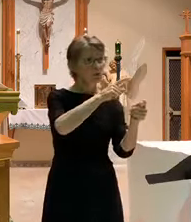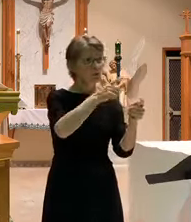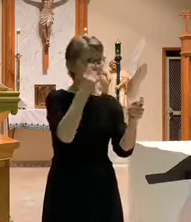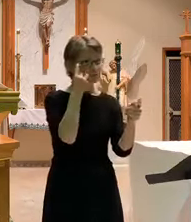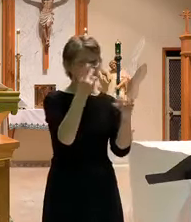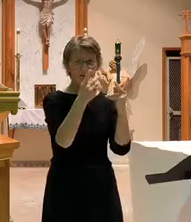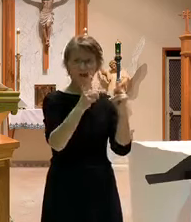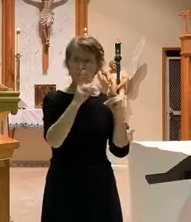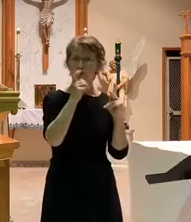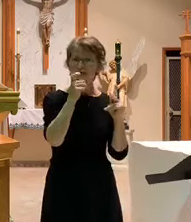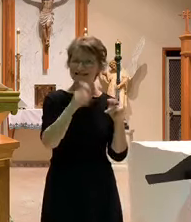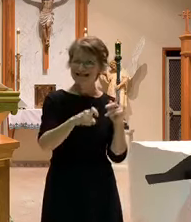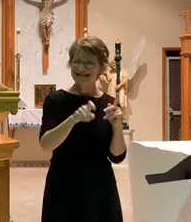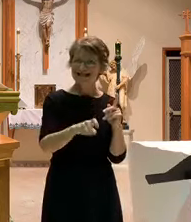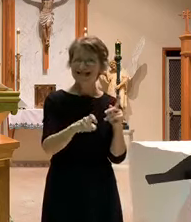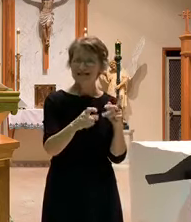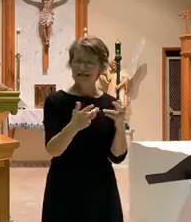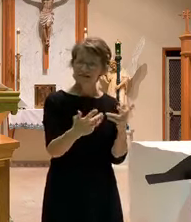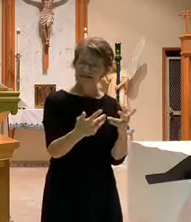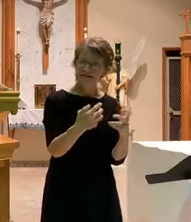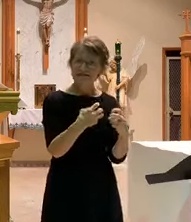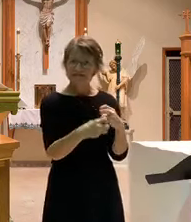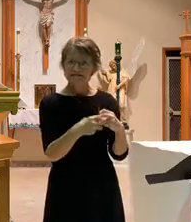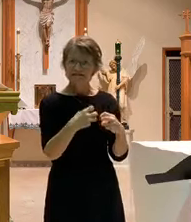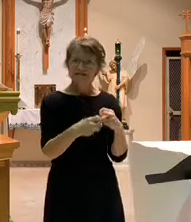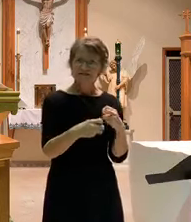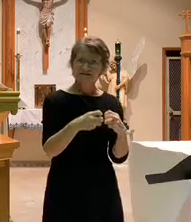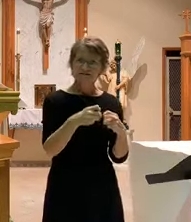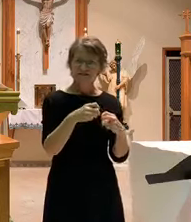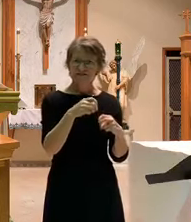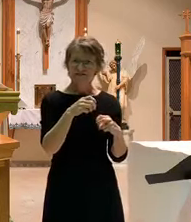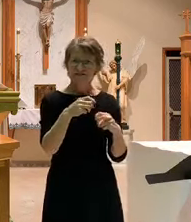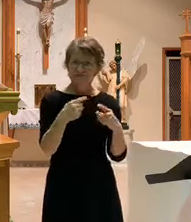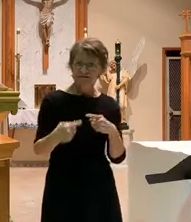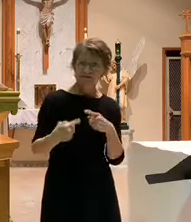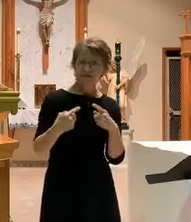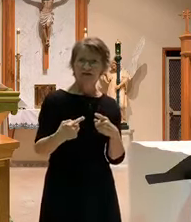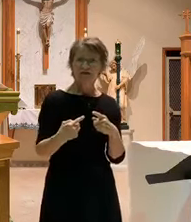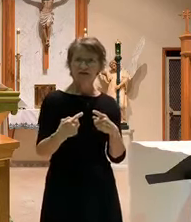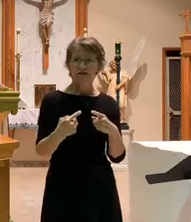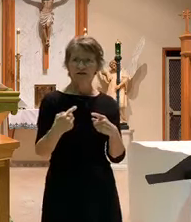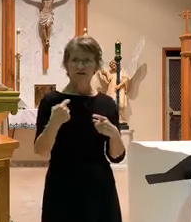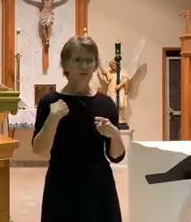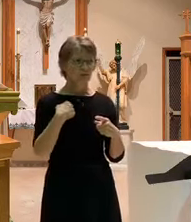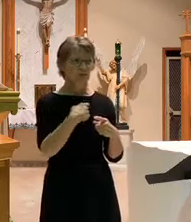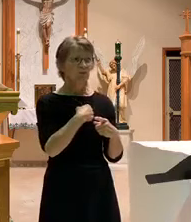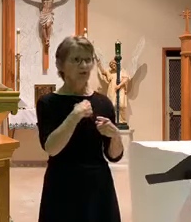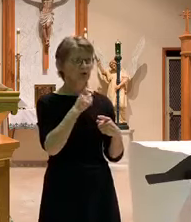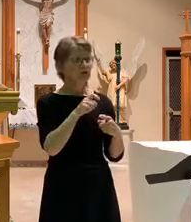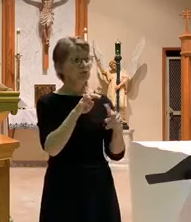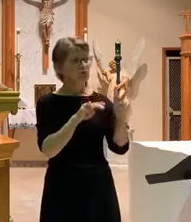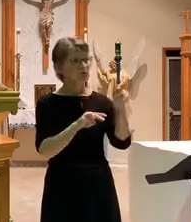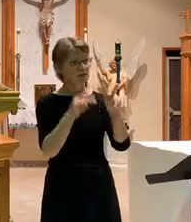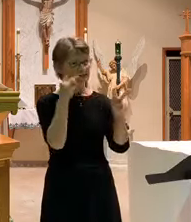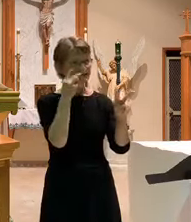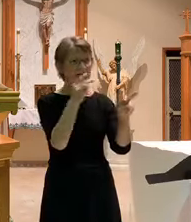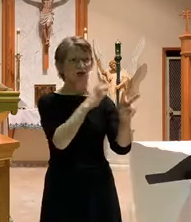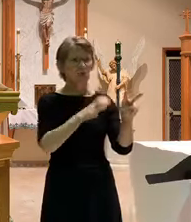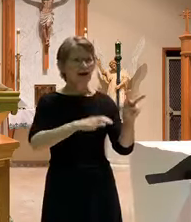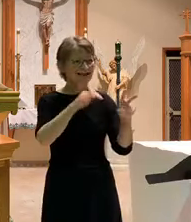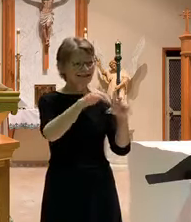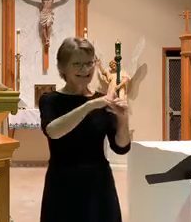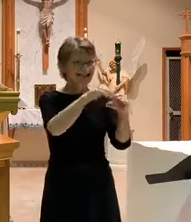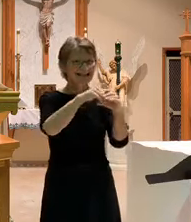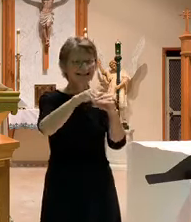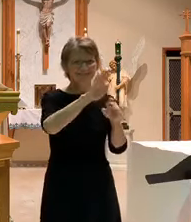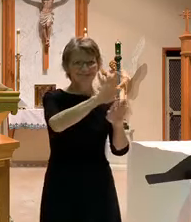himself said, "Whatever we do for our neighbors, we do for him. He is present in them. There are